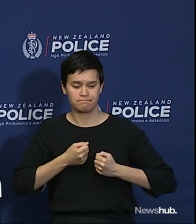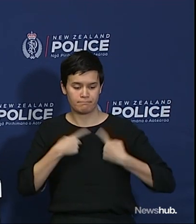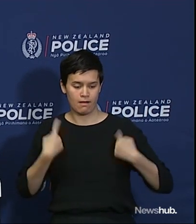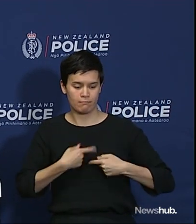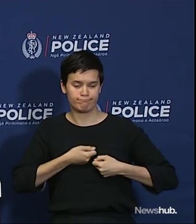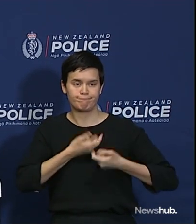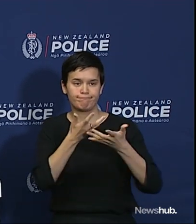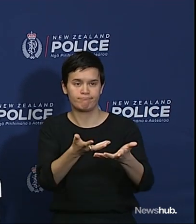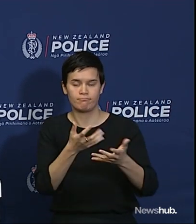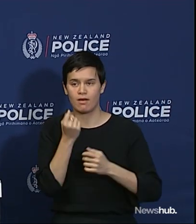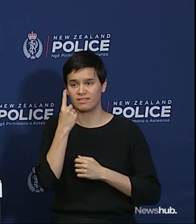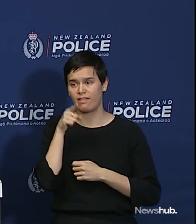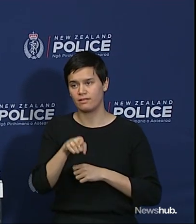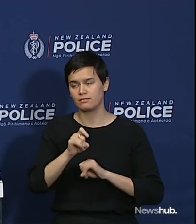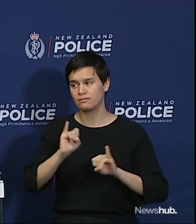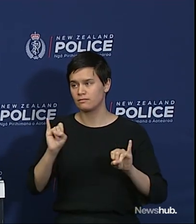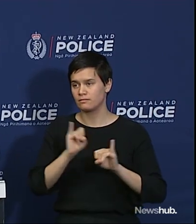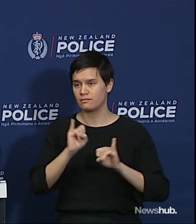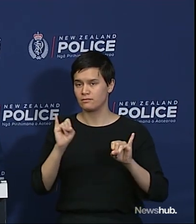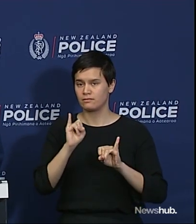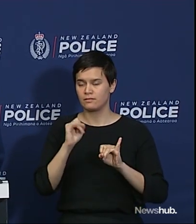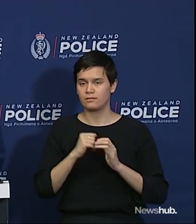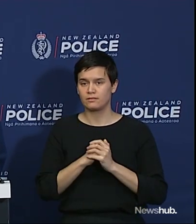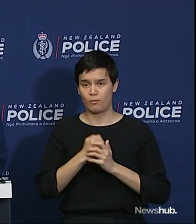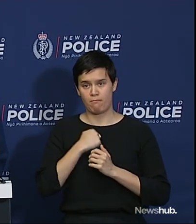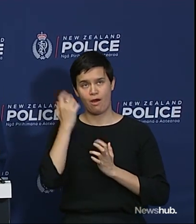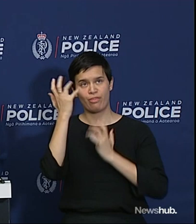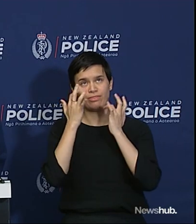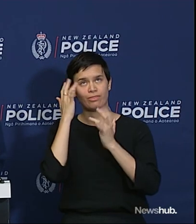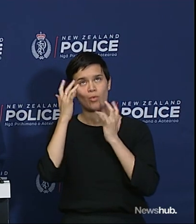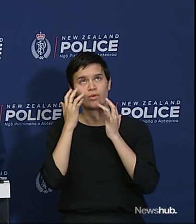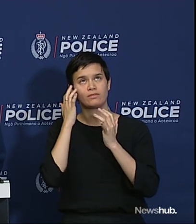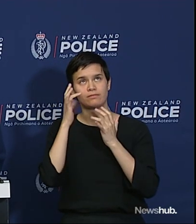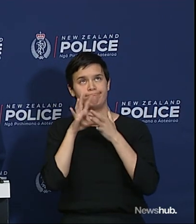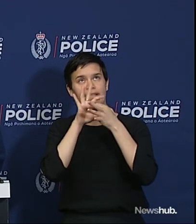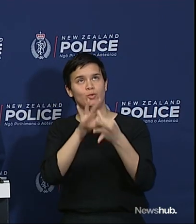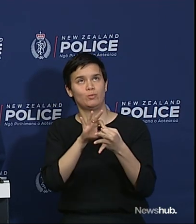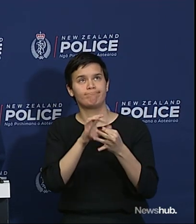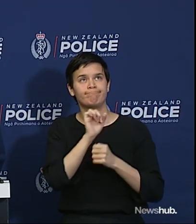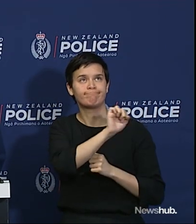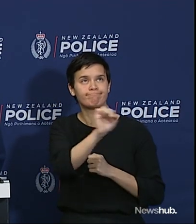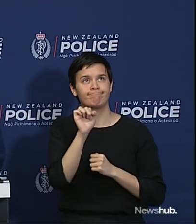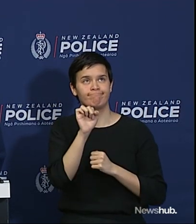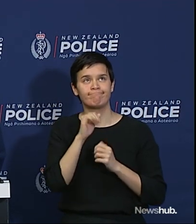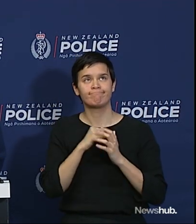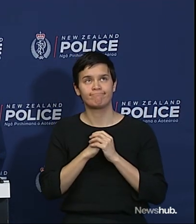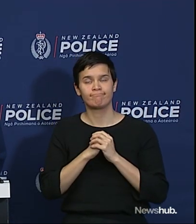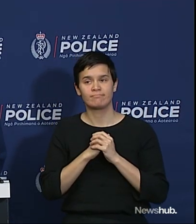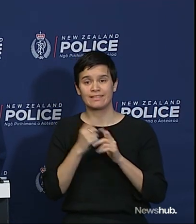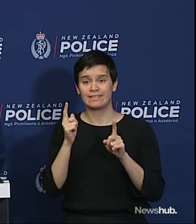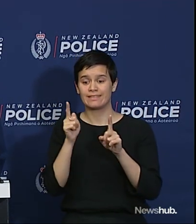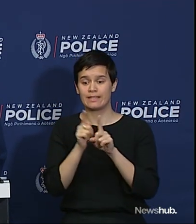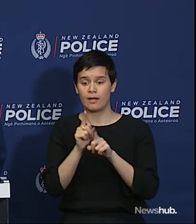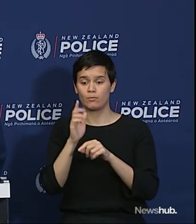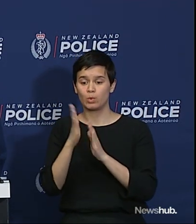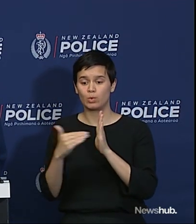tragedy, and so my thoughts are with them all, as the 14,000 members of the New Zealand Police, their thoughts go out to the